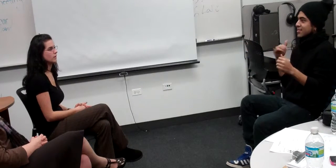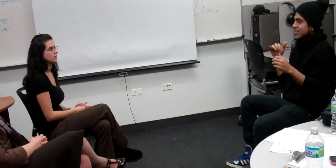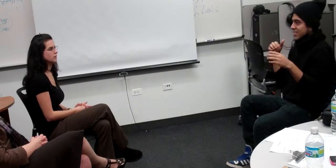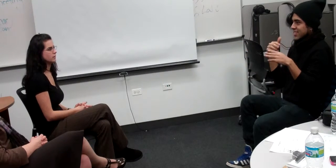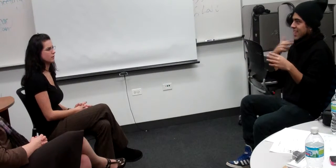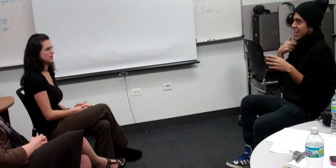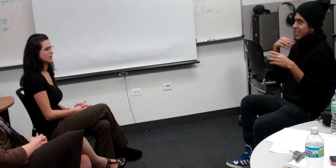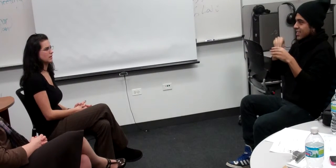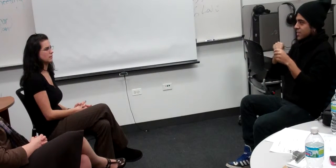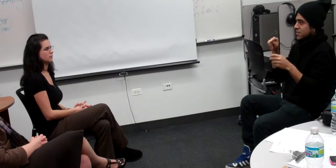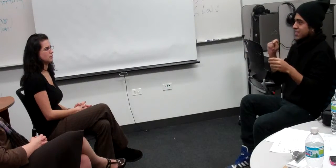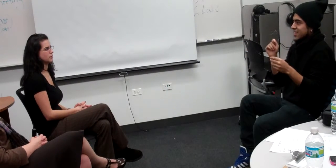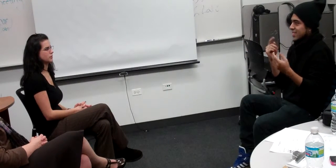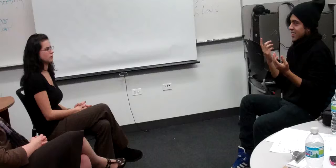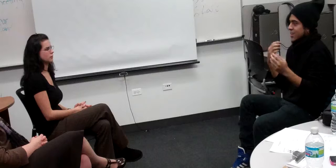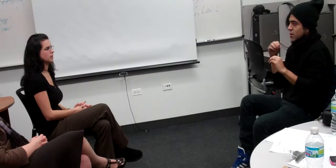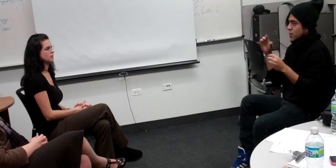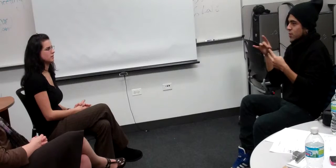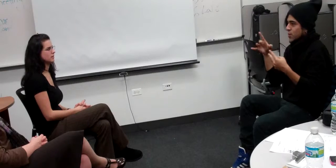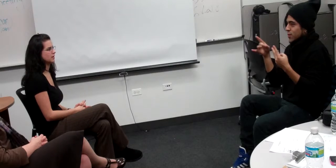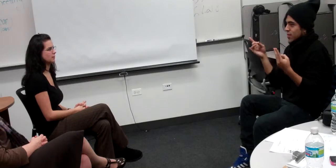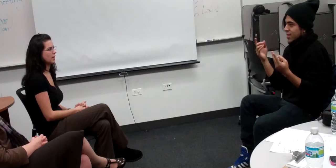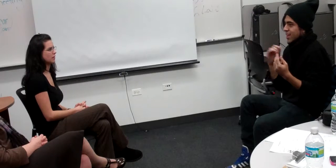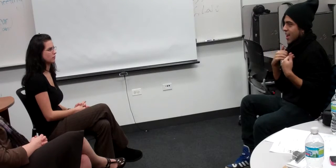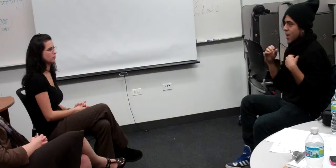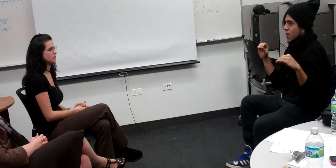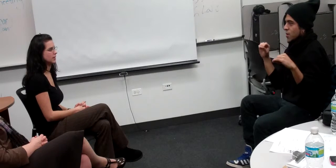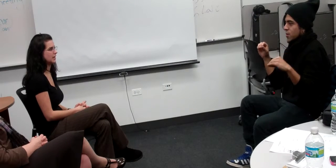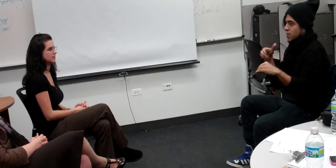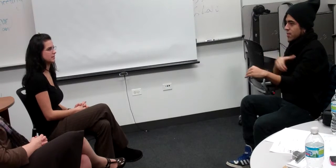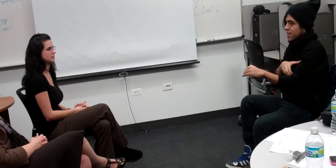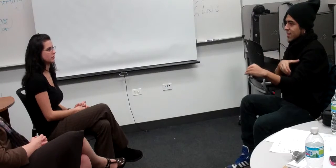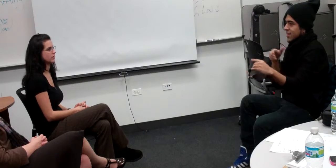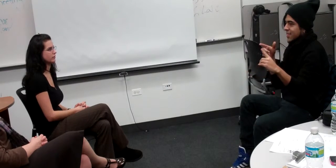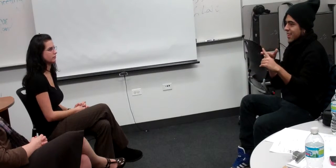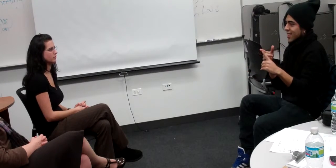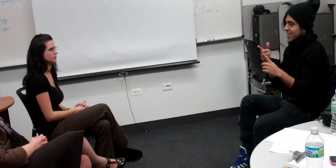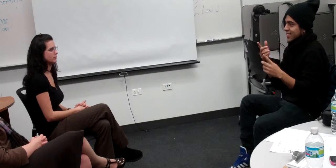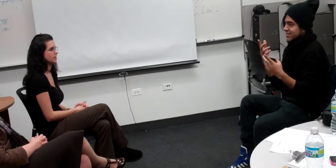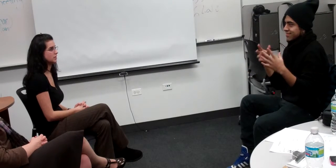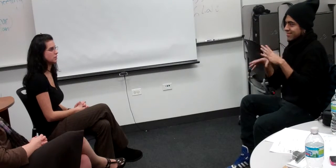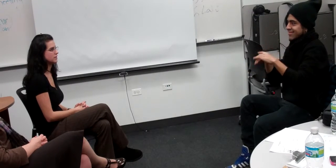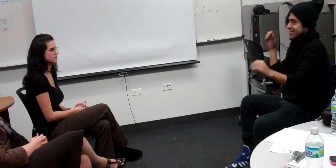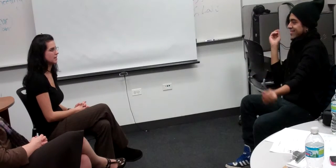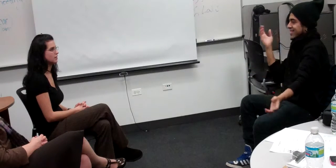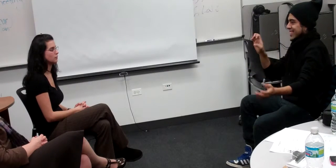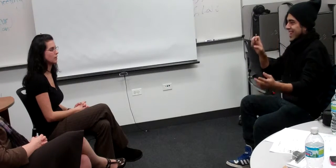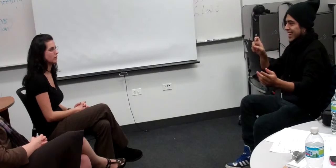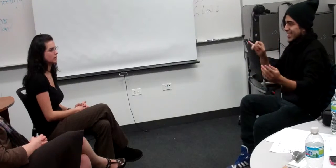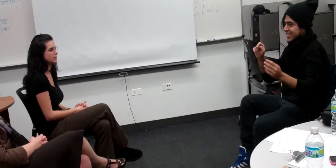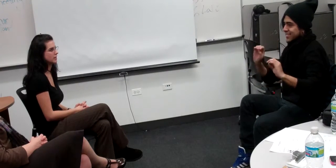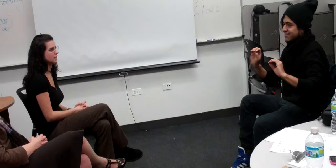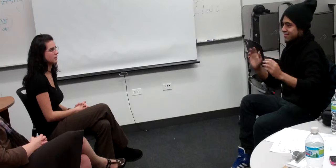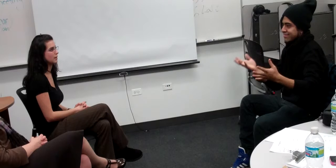He grabbed me like a prisoner would. In the bathroom, and I didn't really have any choices. I had no power. I couldn't get out of the